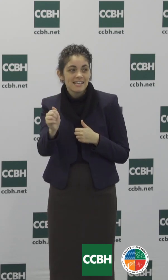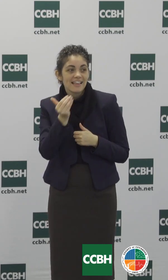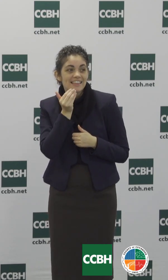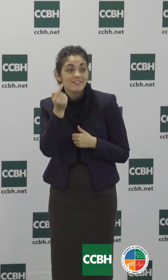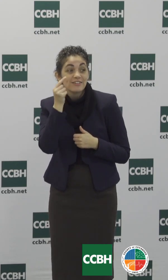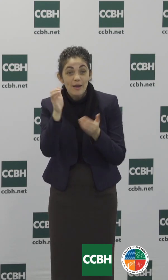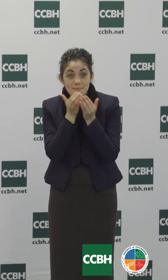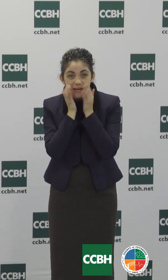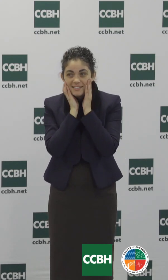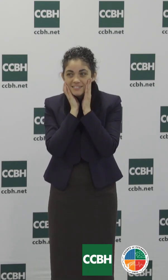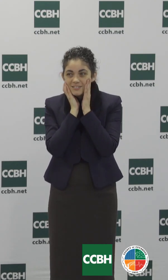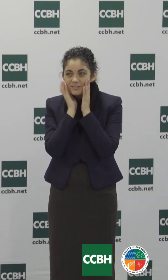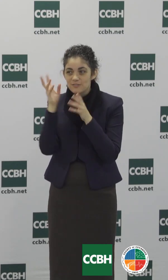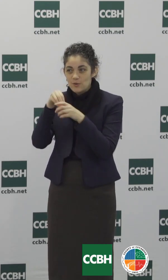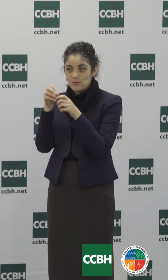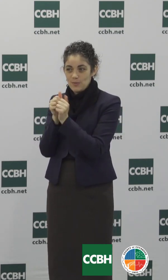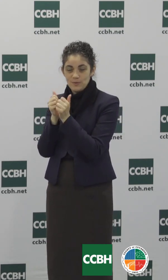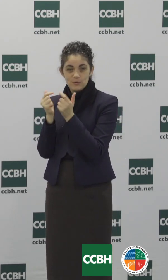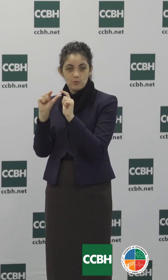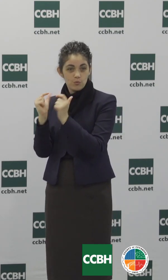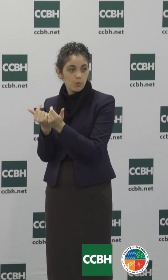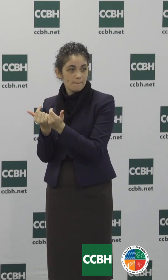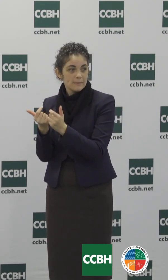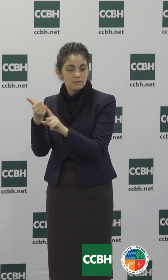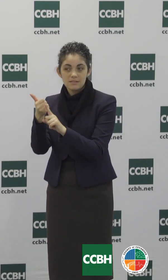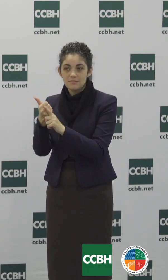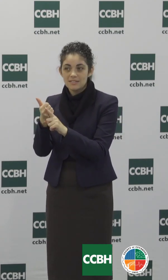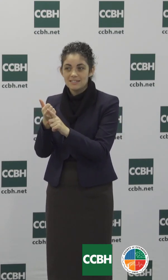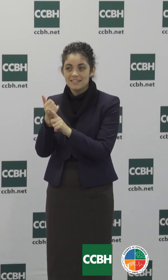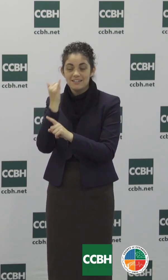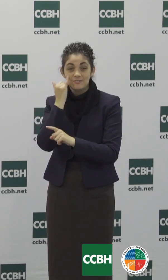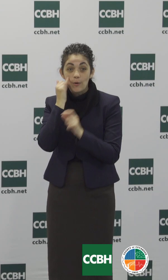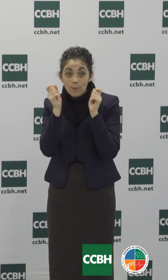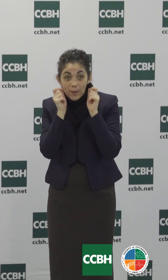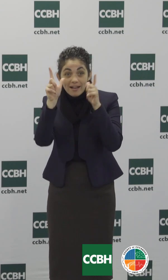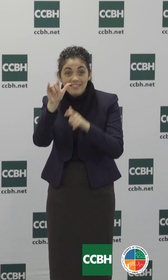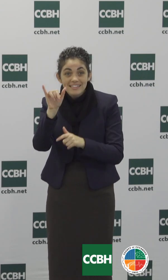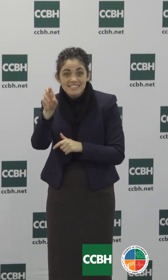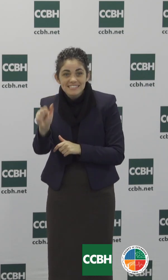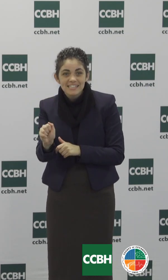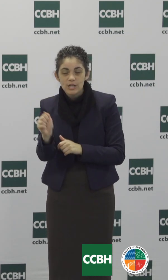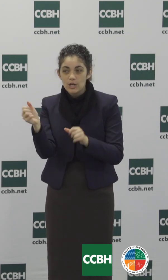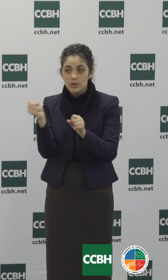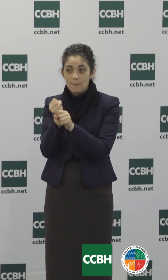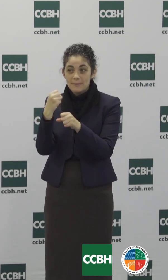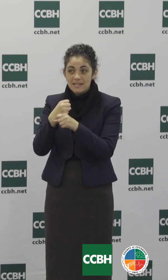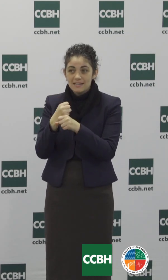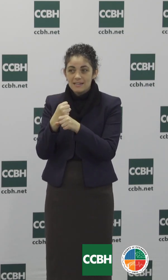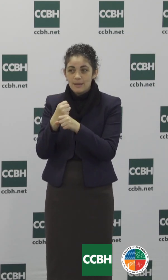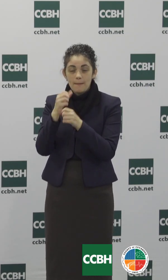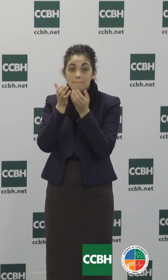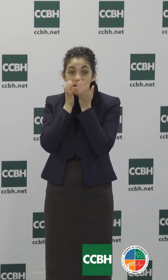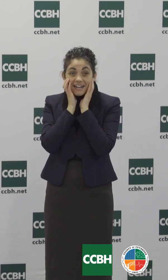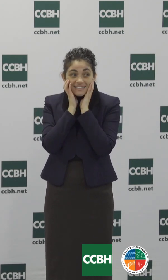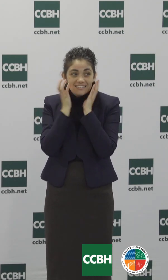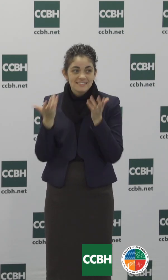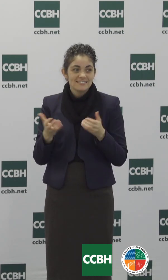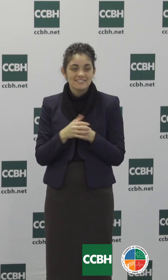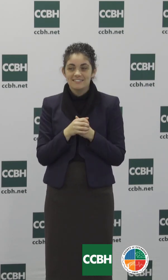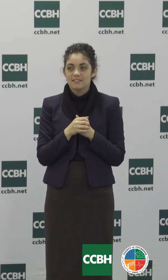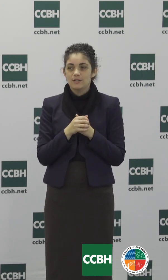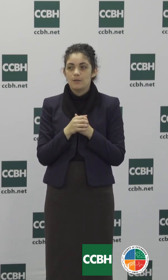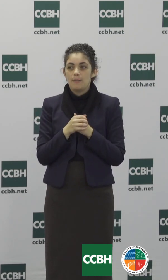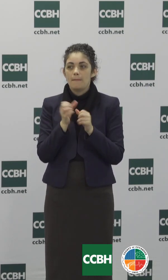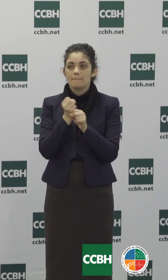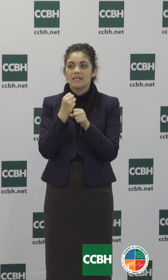for the mask. She's part of a group. If you're up, Lisa, and you're busy making masks, which you probably are, they're